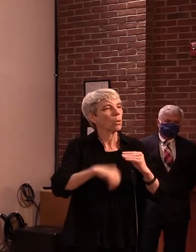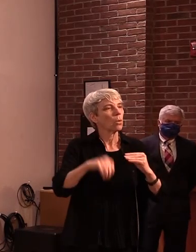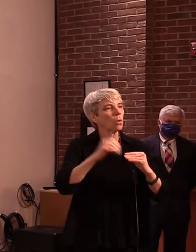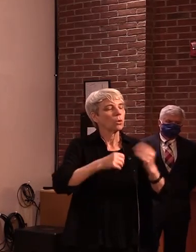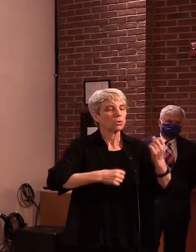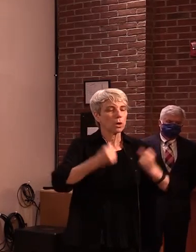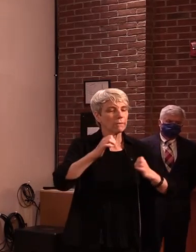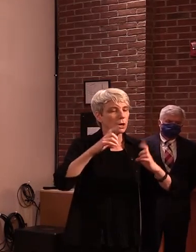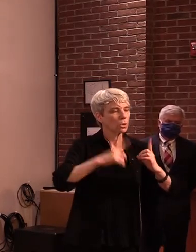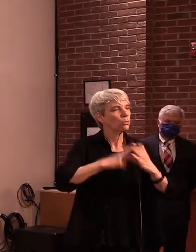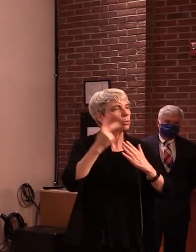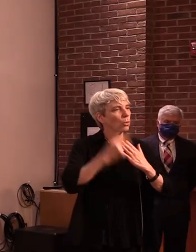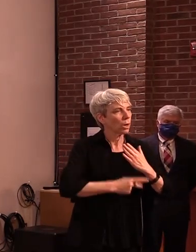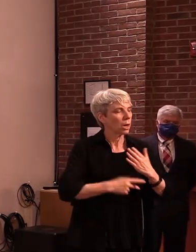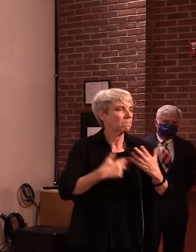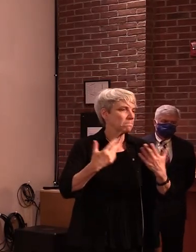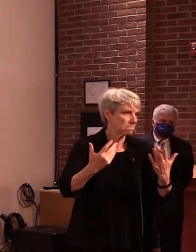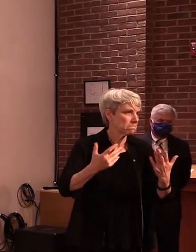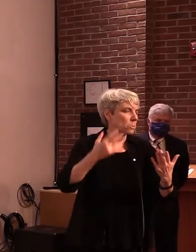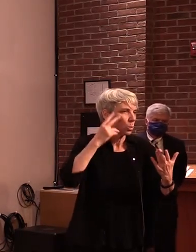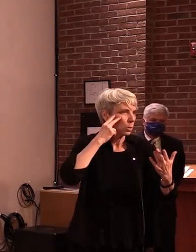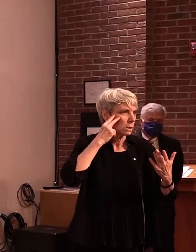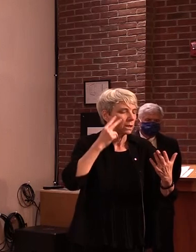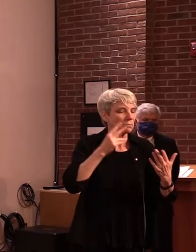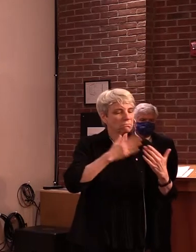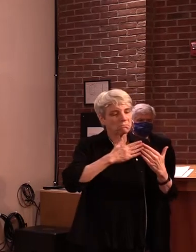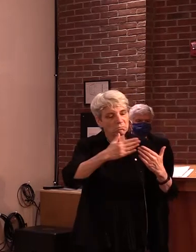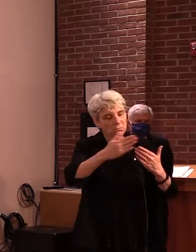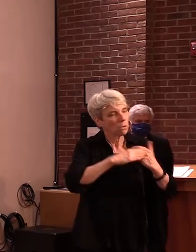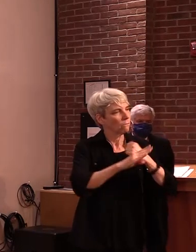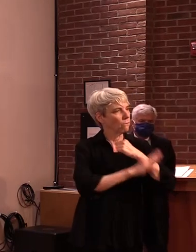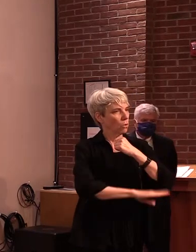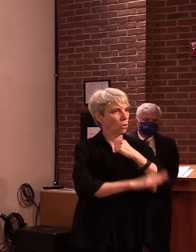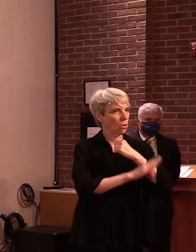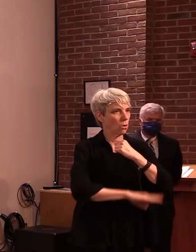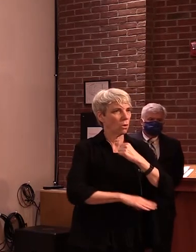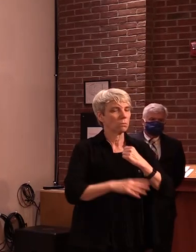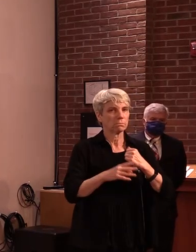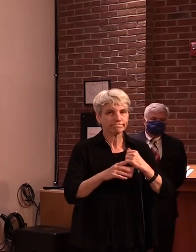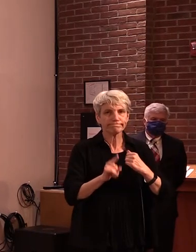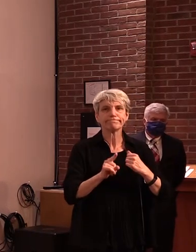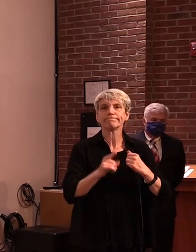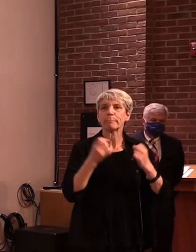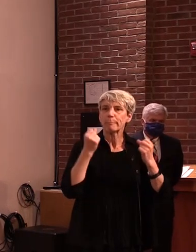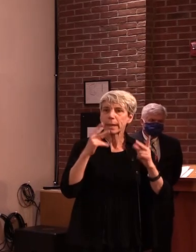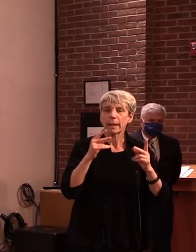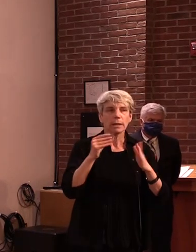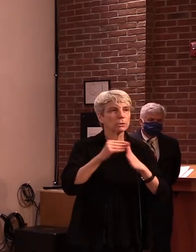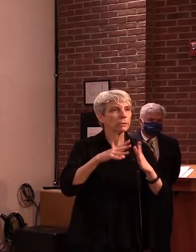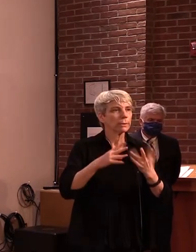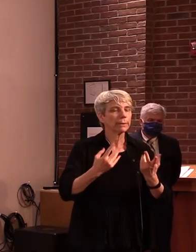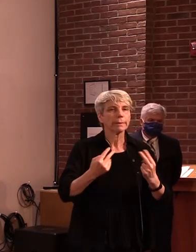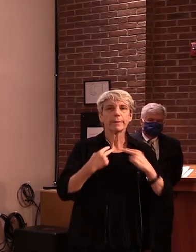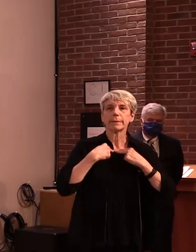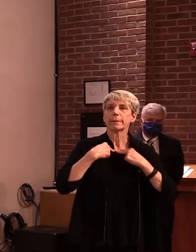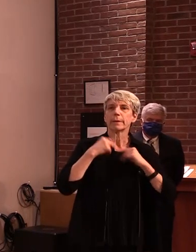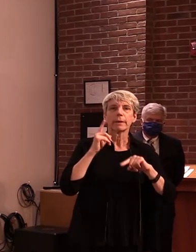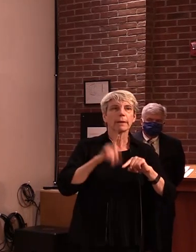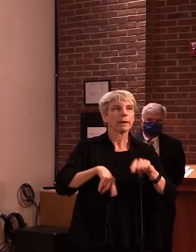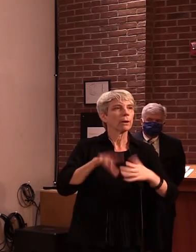So it's something certainly we're going to have to assess. It's something we can take a look at in the fall in terms of regulatory guidance.